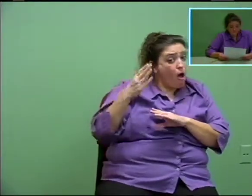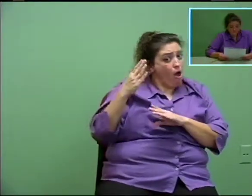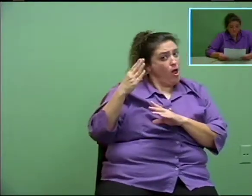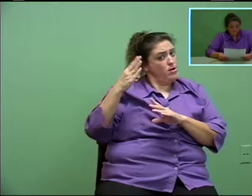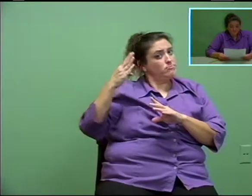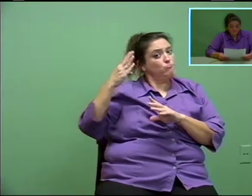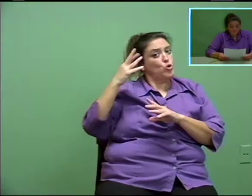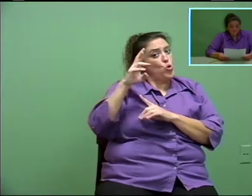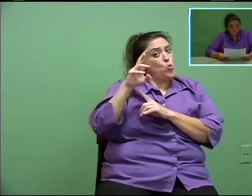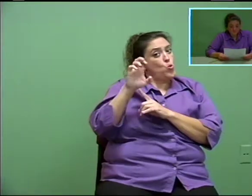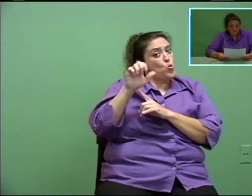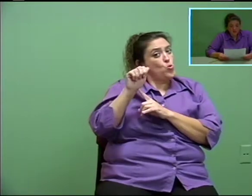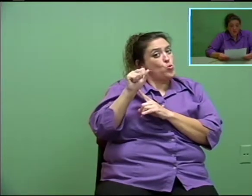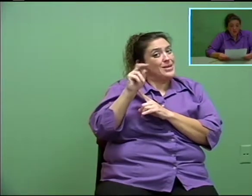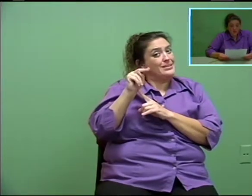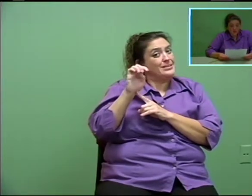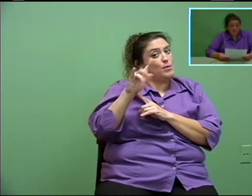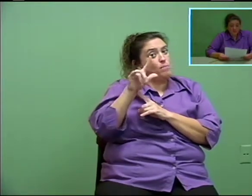guilty.